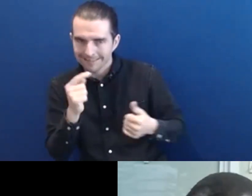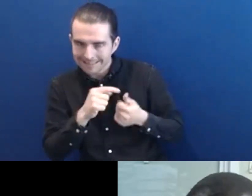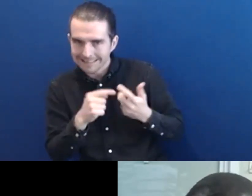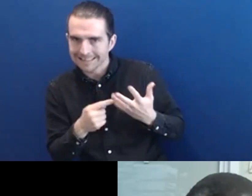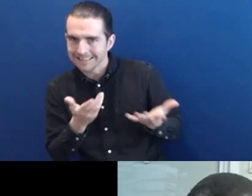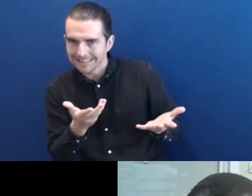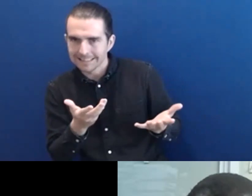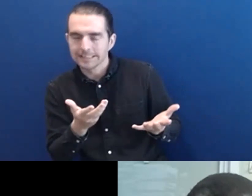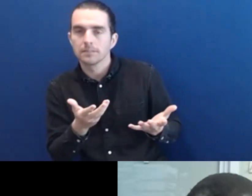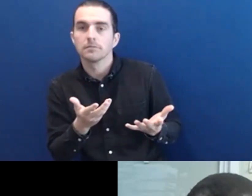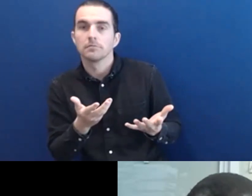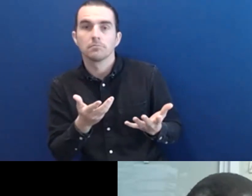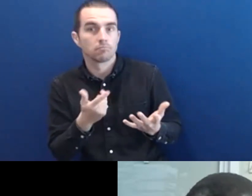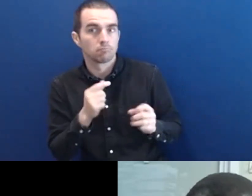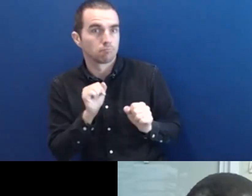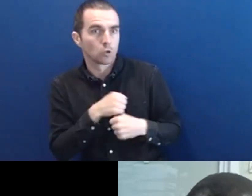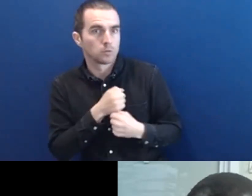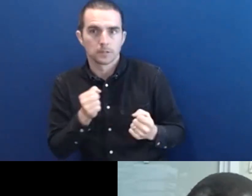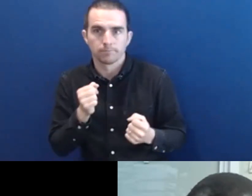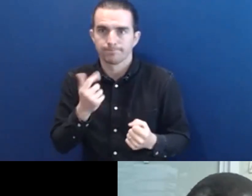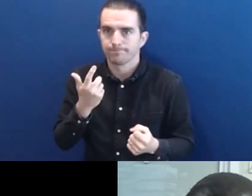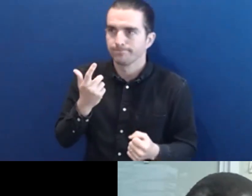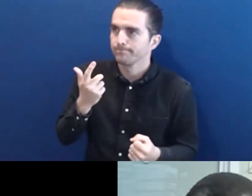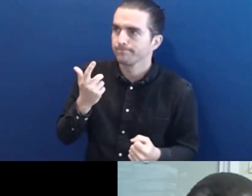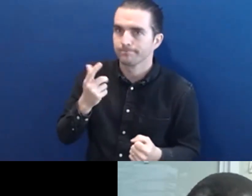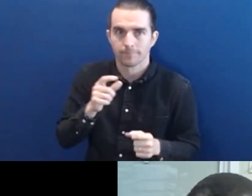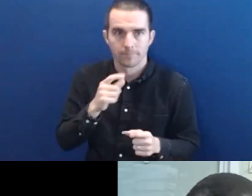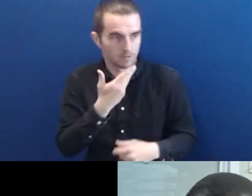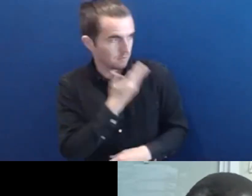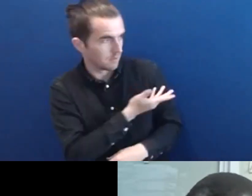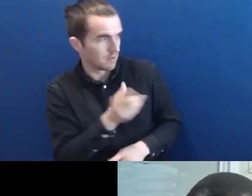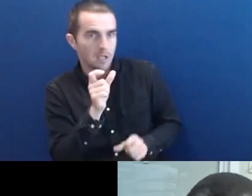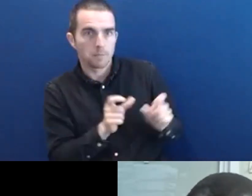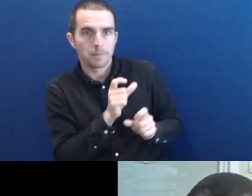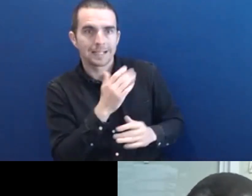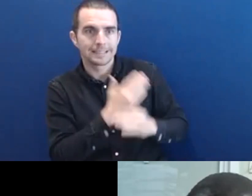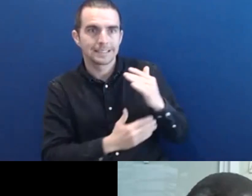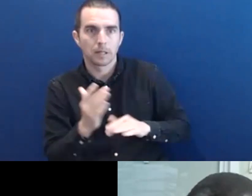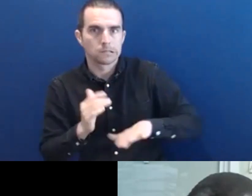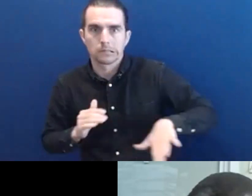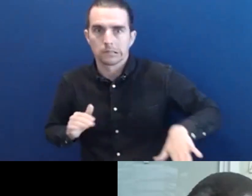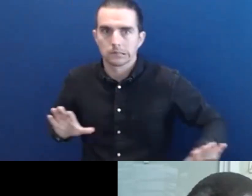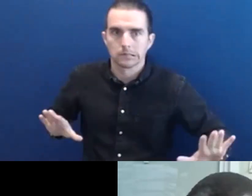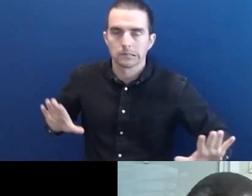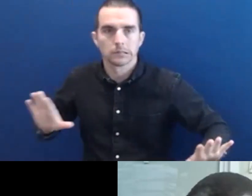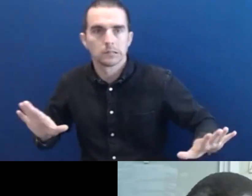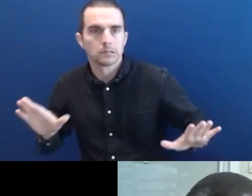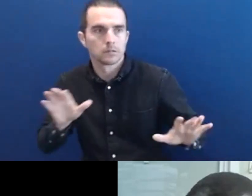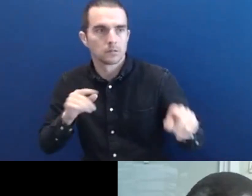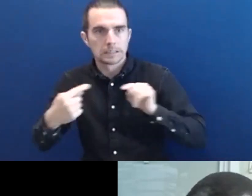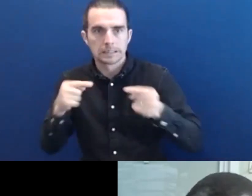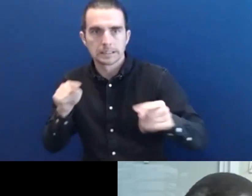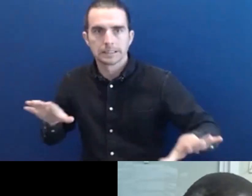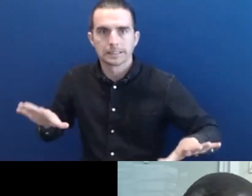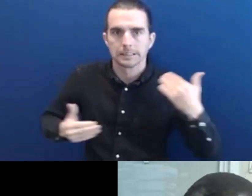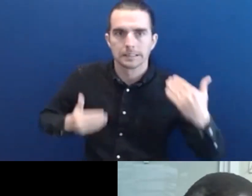we are sometimes, most of us, we are confined within the centers. We are not able to go down to